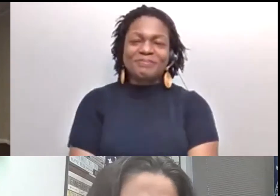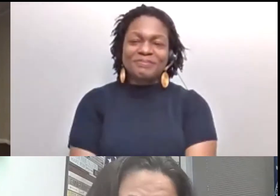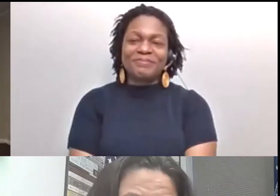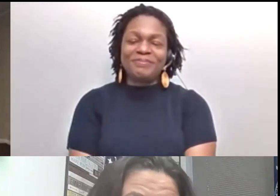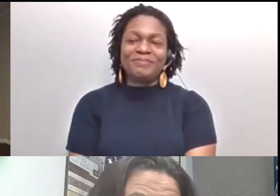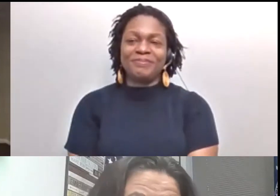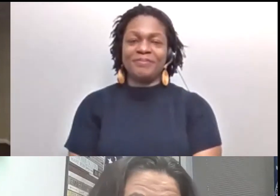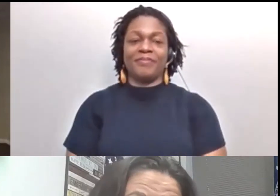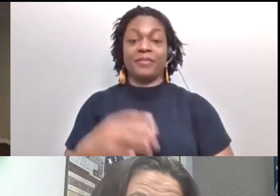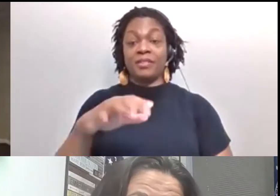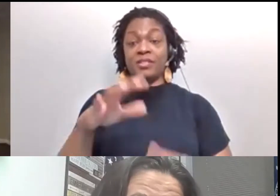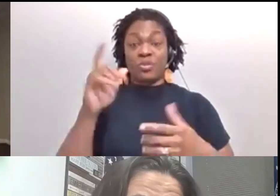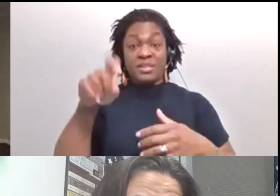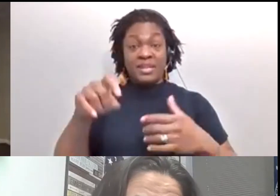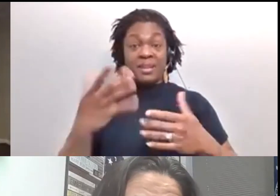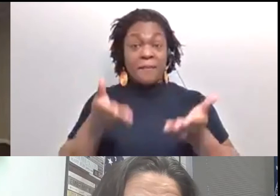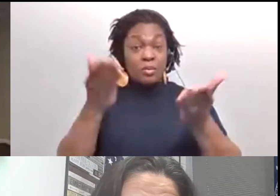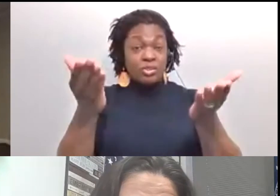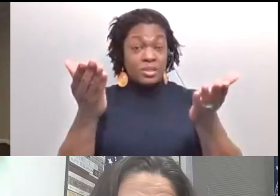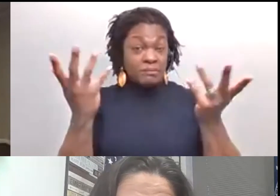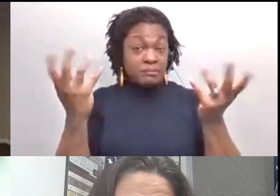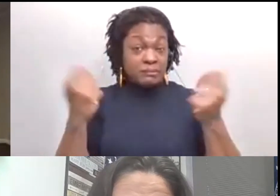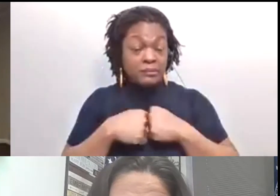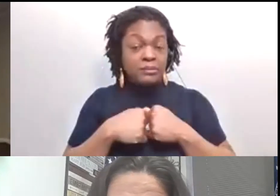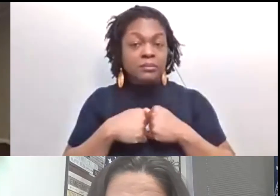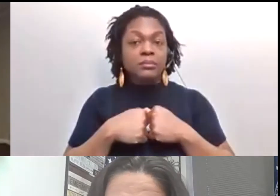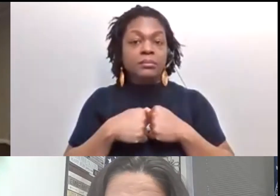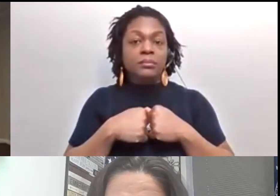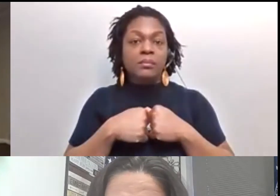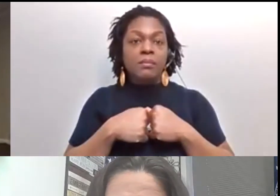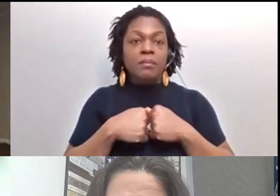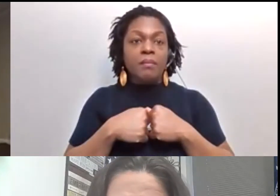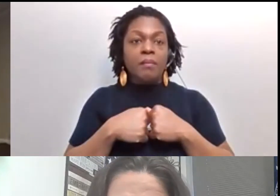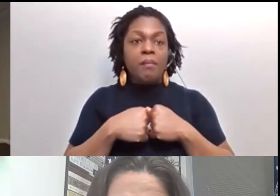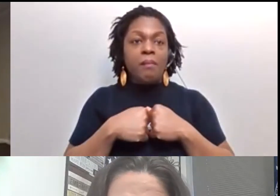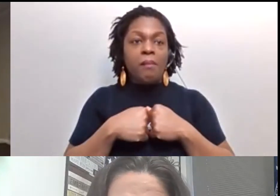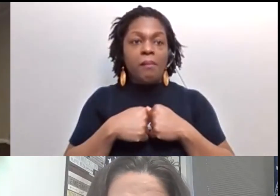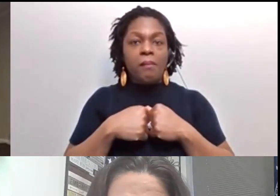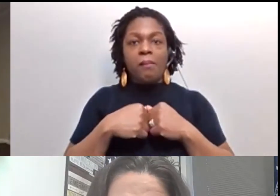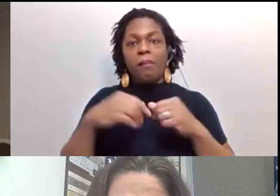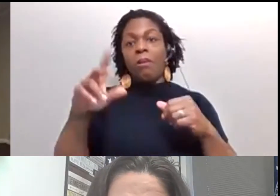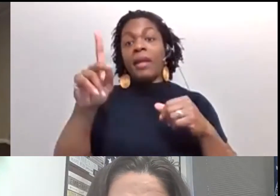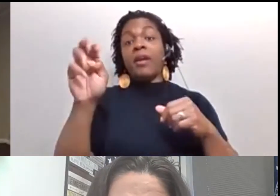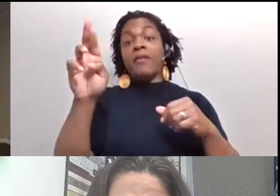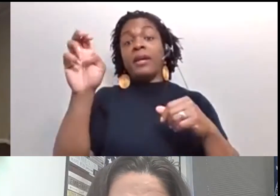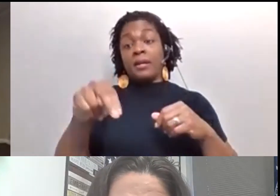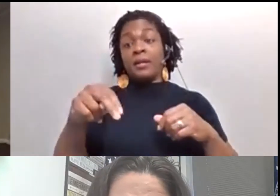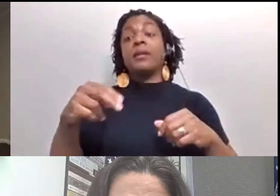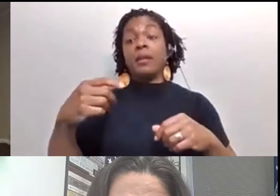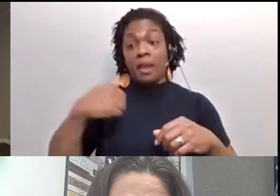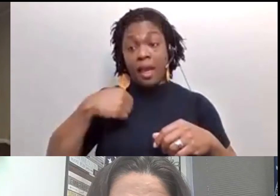So I guess we just need a motion from this committee if somebody wanted to do that. This is Karen. I'll motion